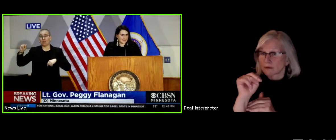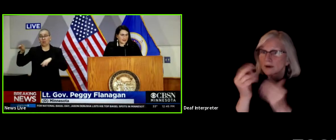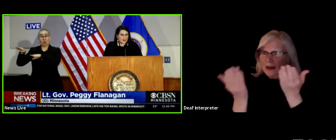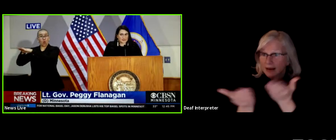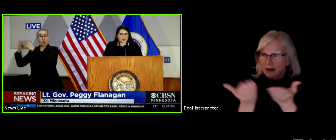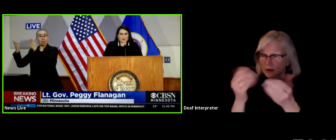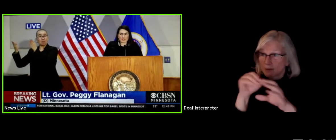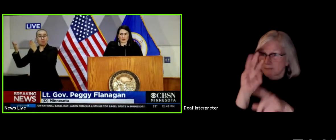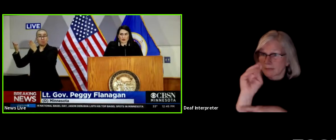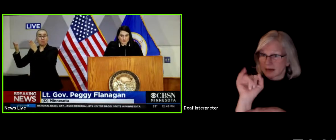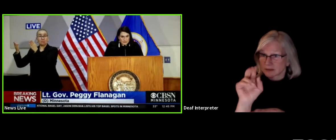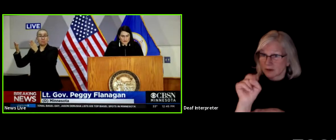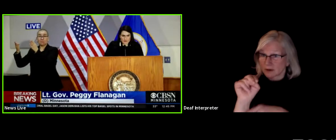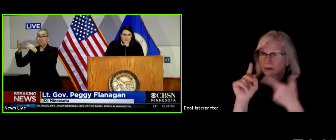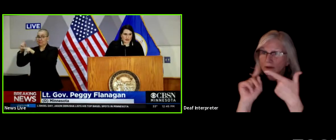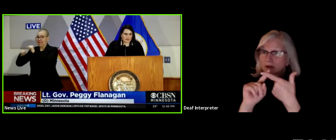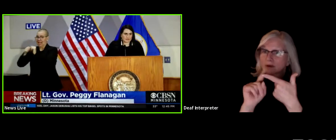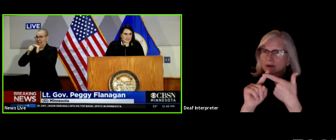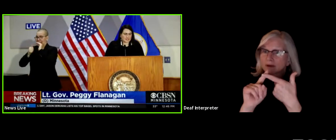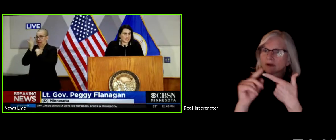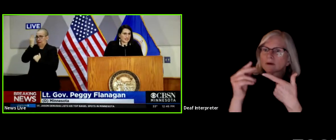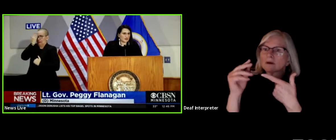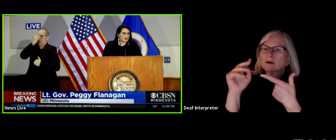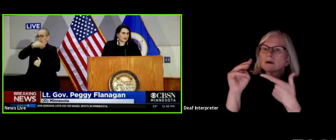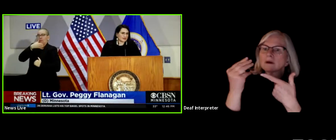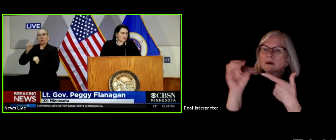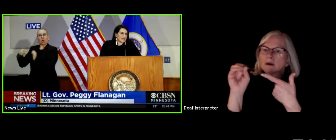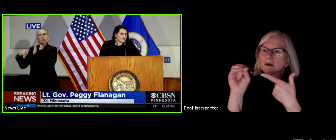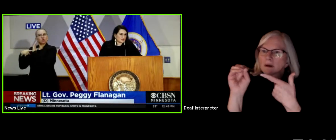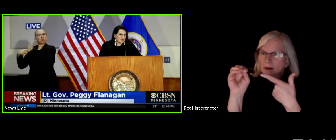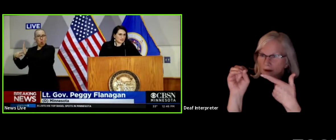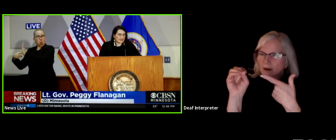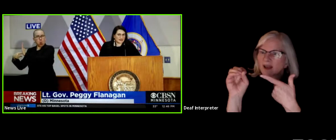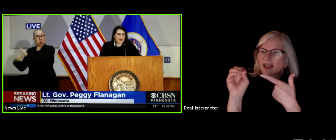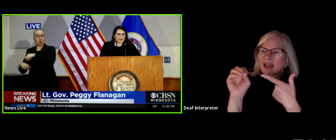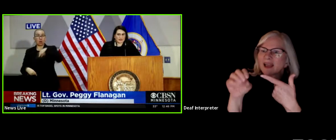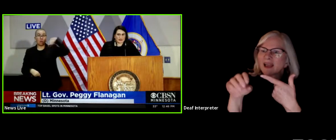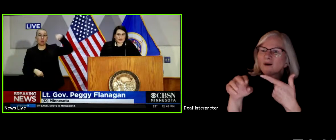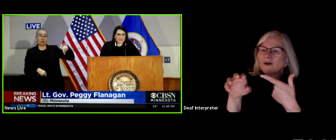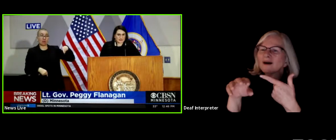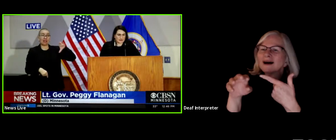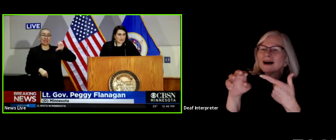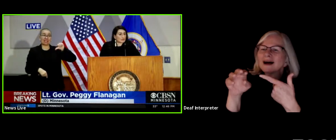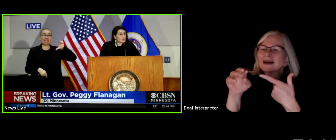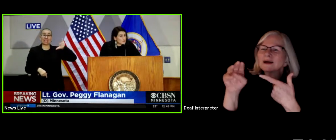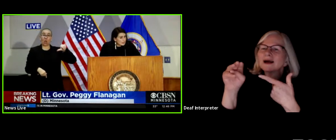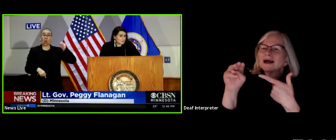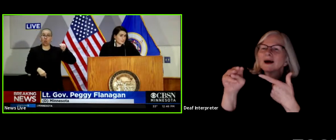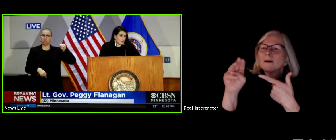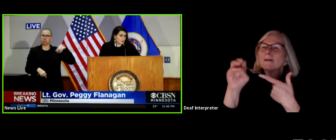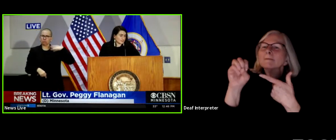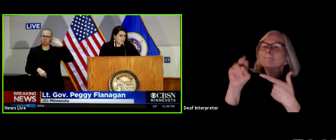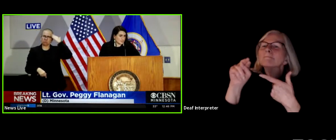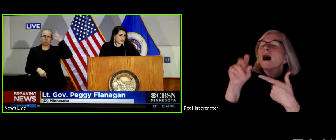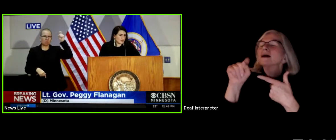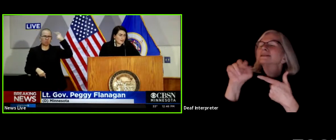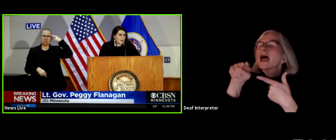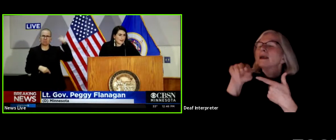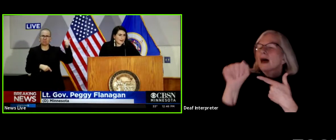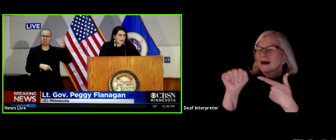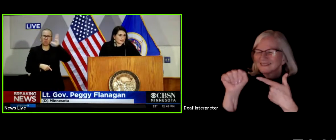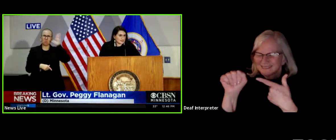it. So we are overdue for this conversation. I know on the advisory committee on capital area security, we will have this